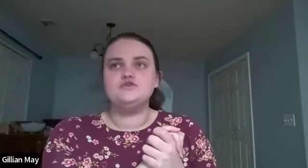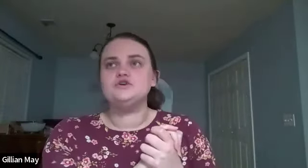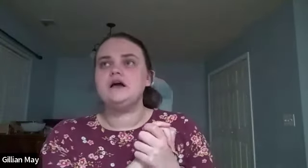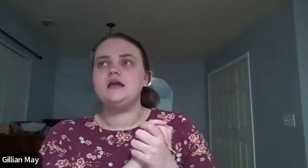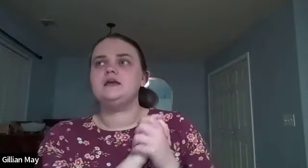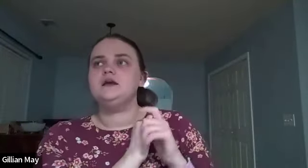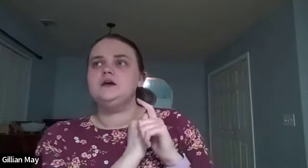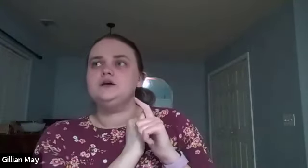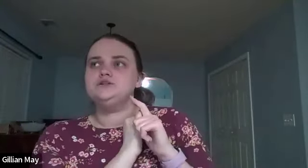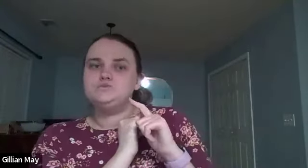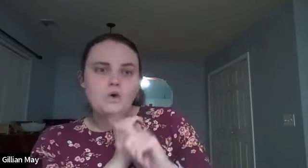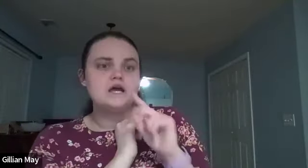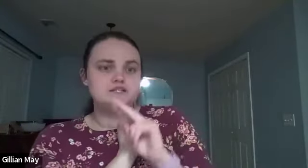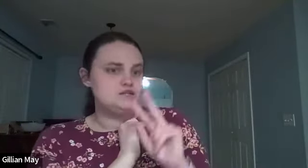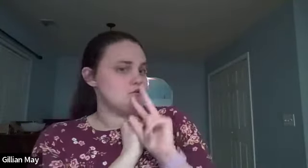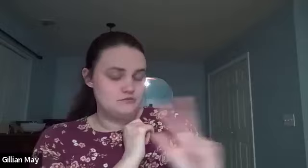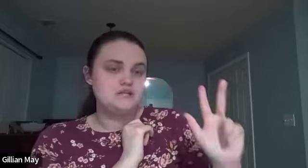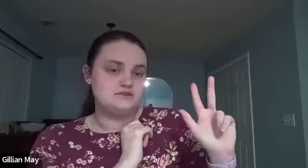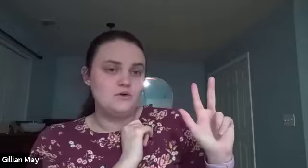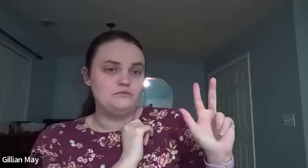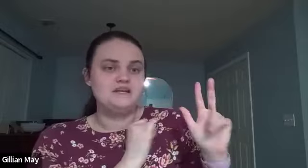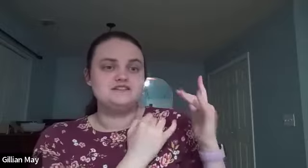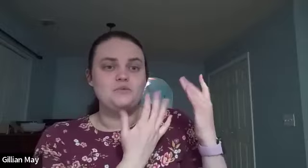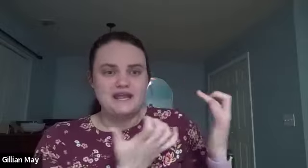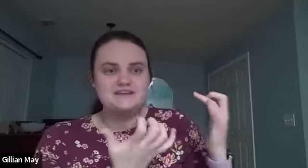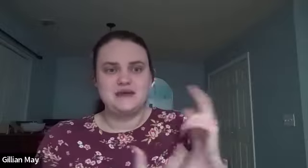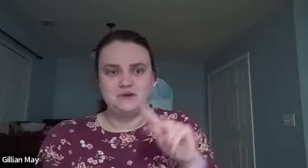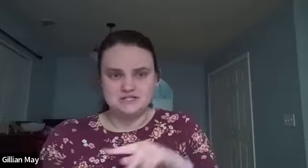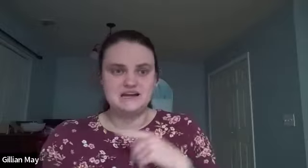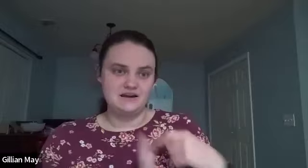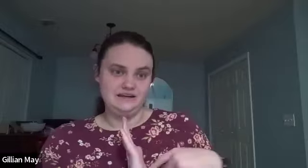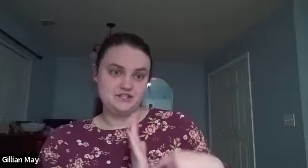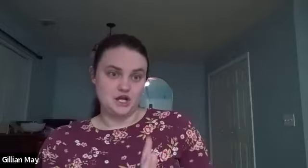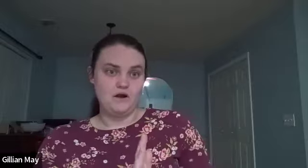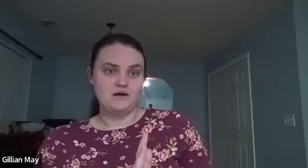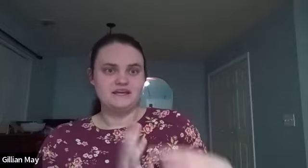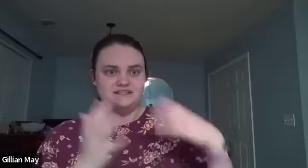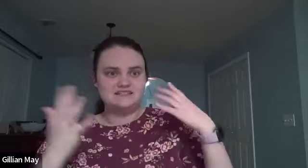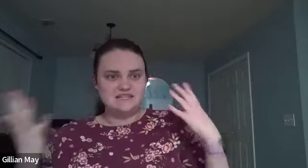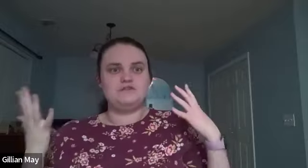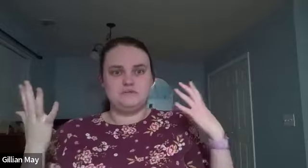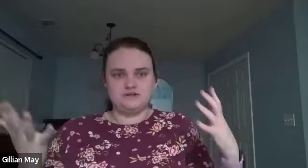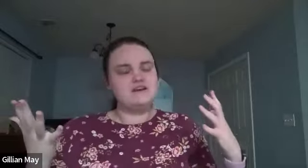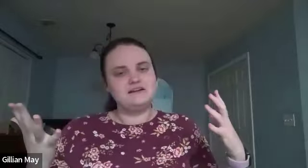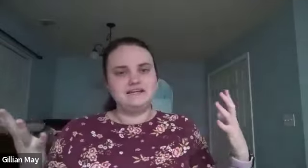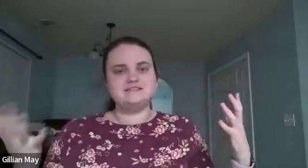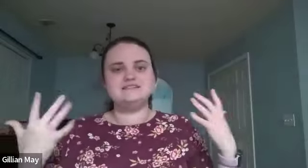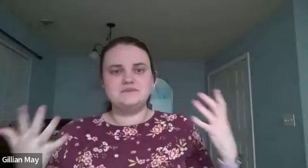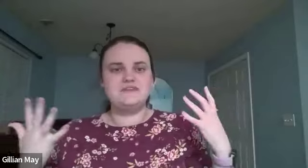they're like 1, 2, or 3 years old, because they're waiting for that personality to show up and to see what their personality is, and something that